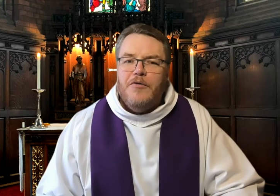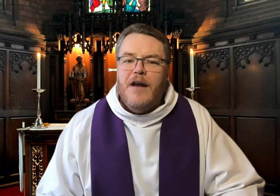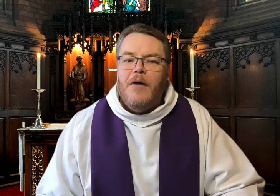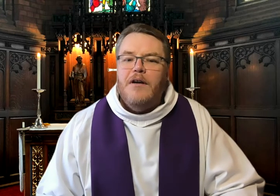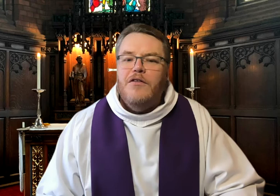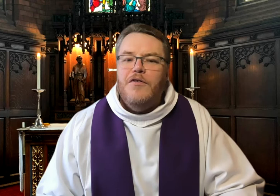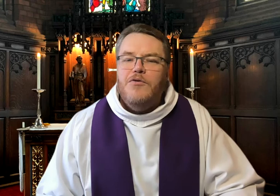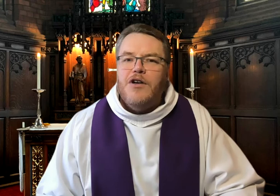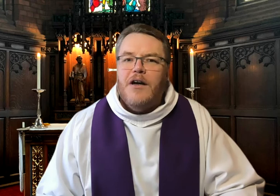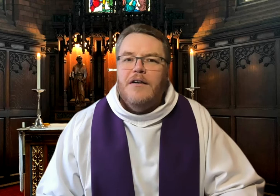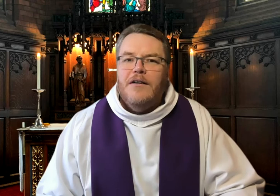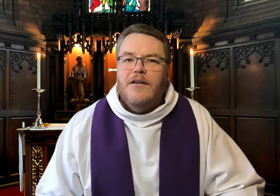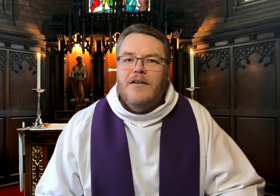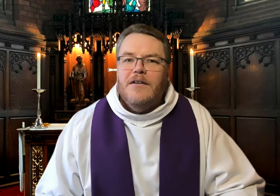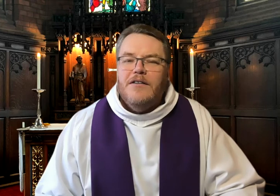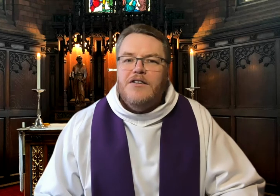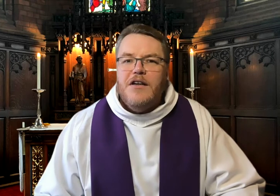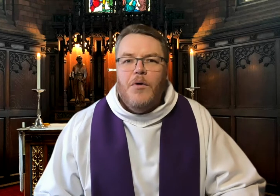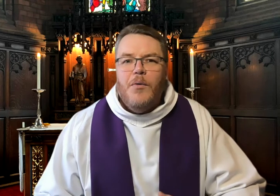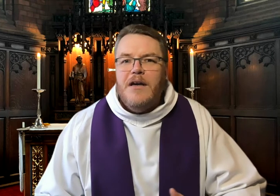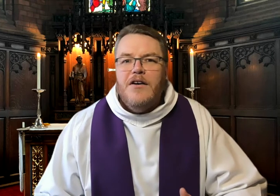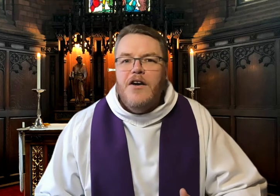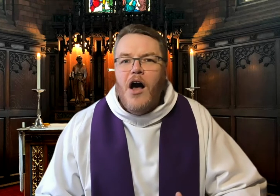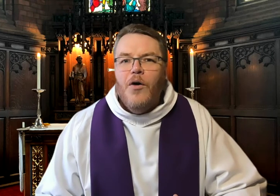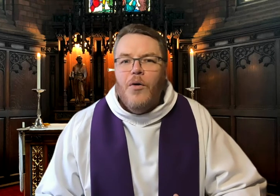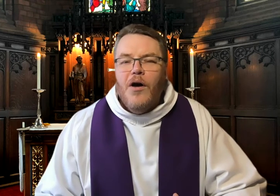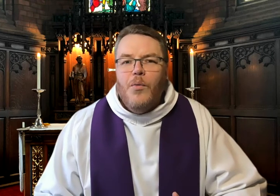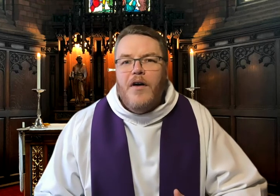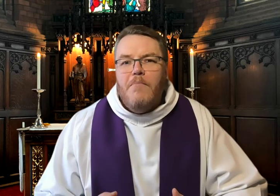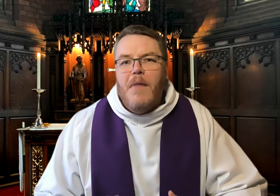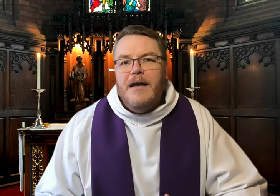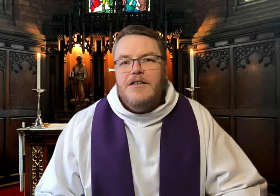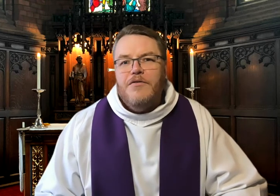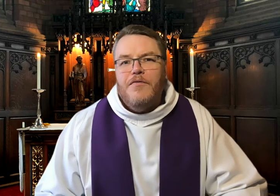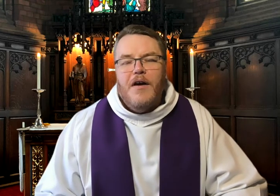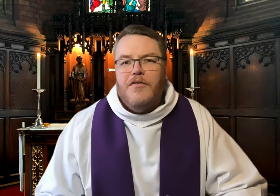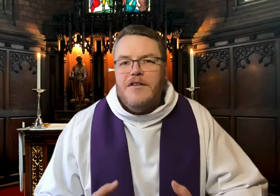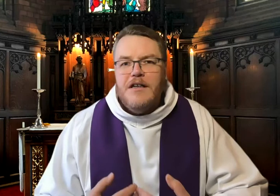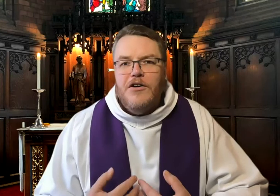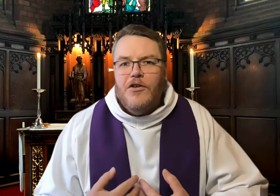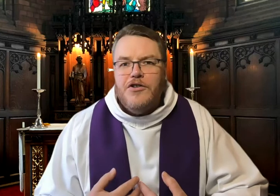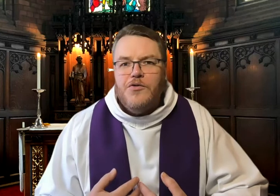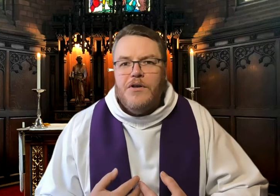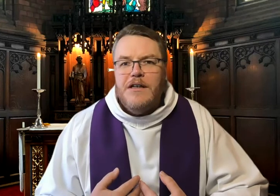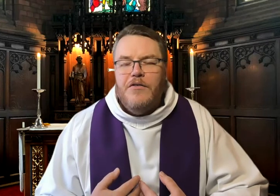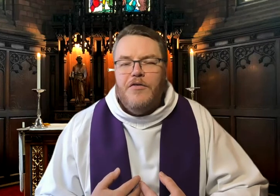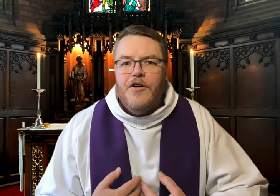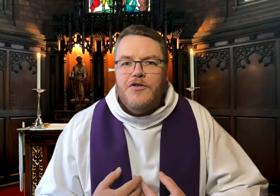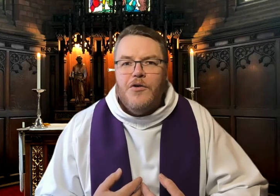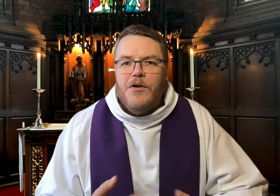now and in the future, to see what we can know with our minds of faith that see not just what's in it for us or what's in